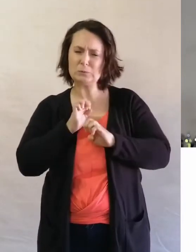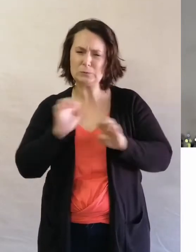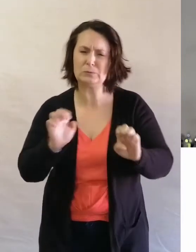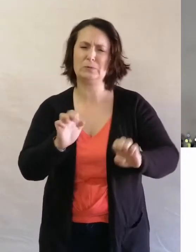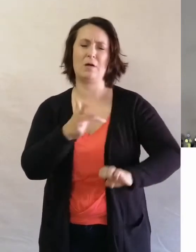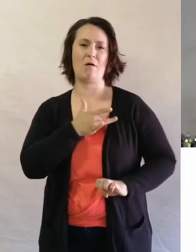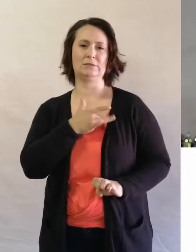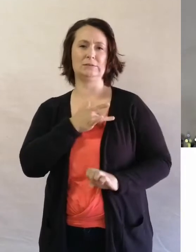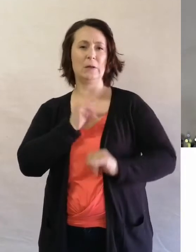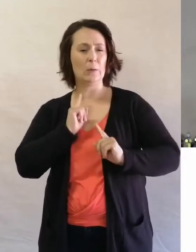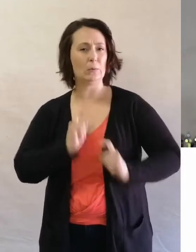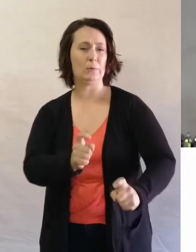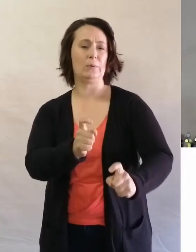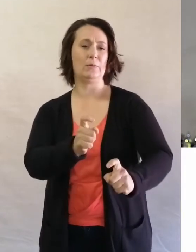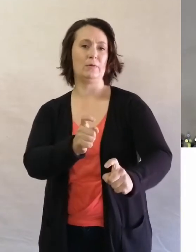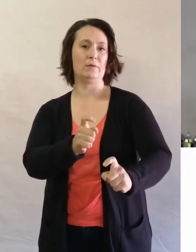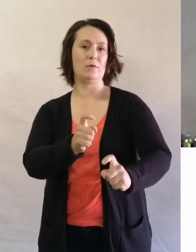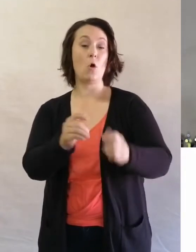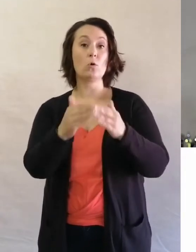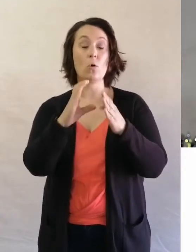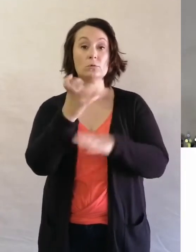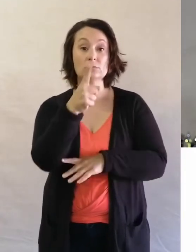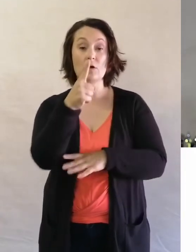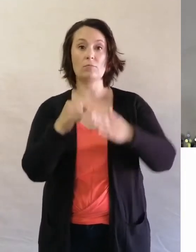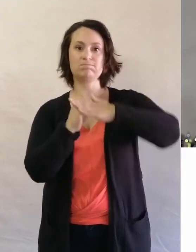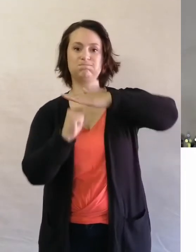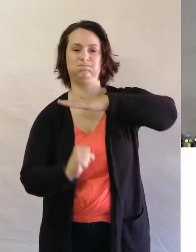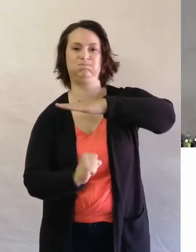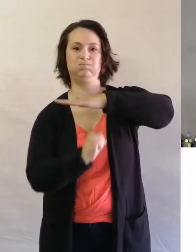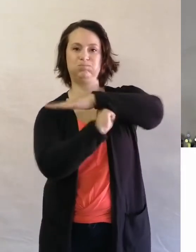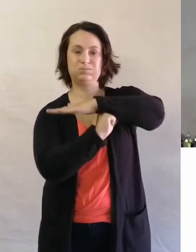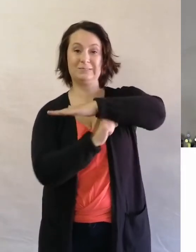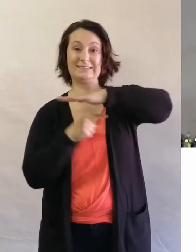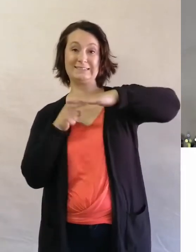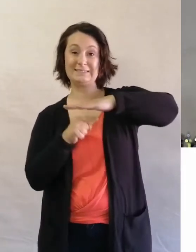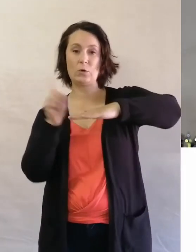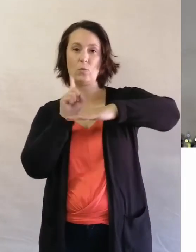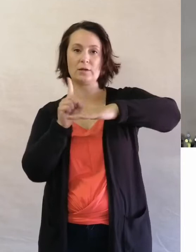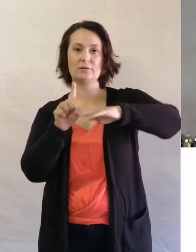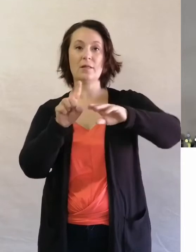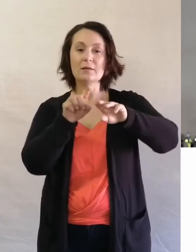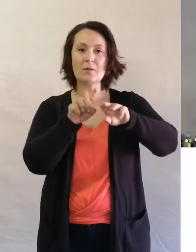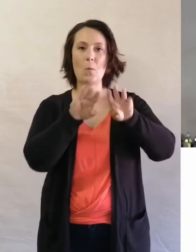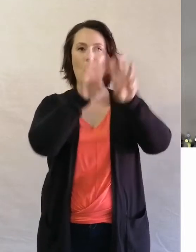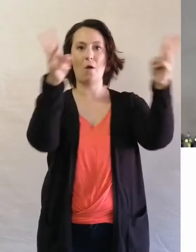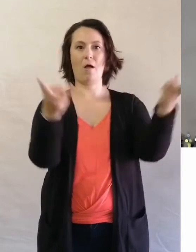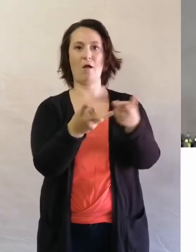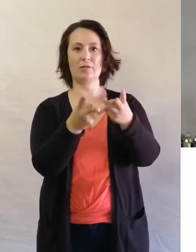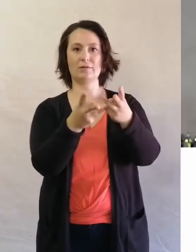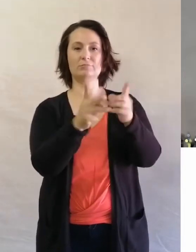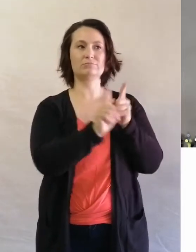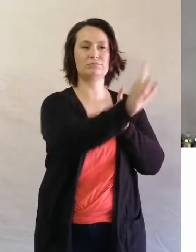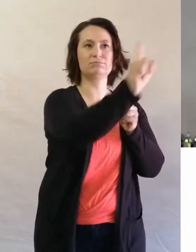Cornerstone Church has a foundation of reaching the nations.